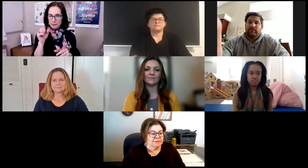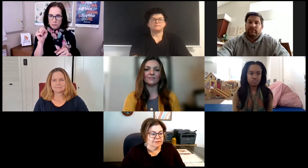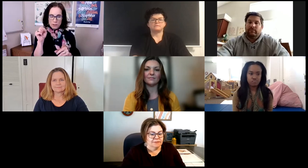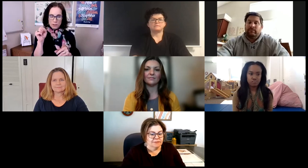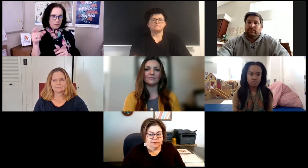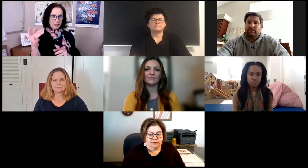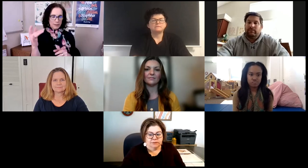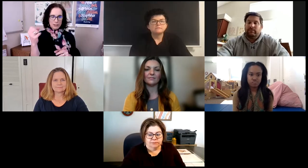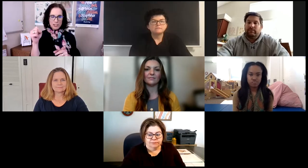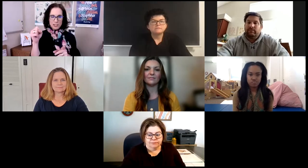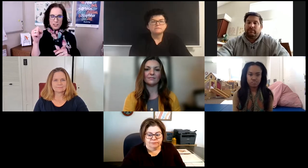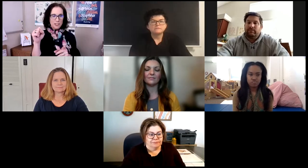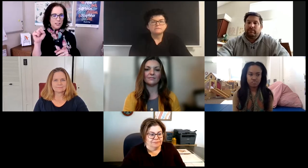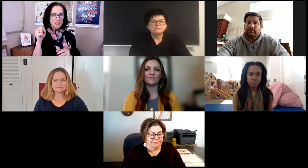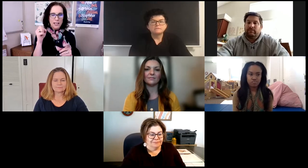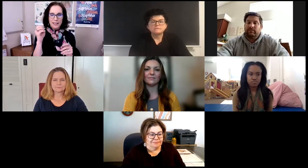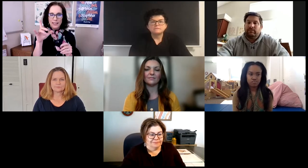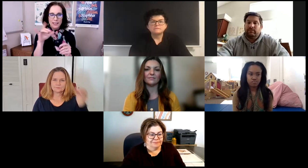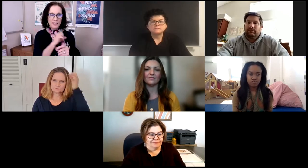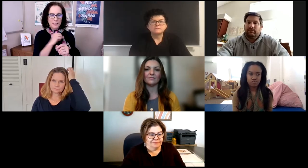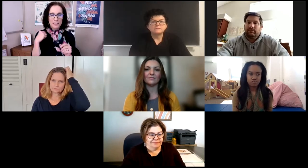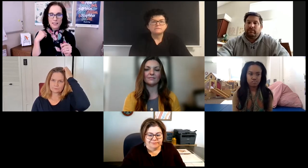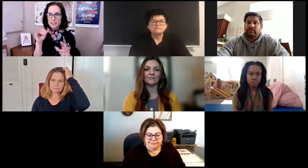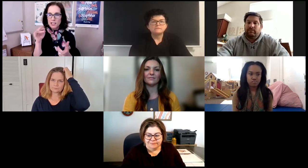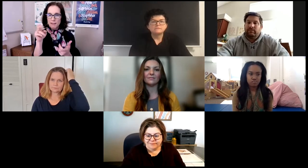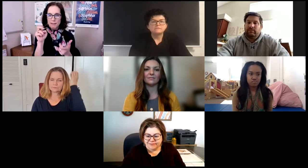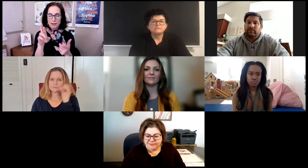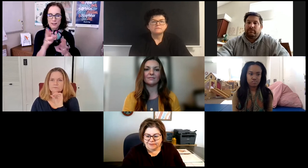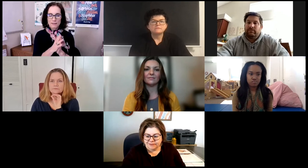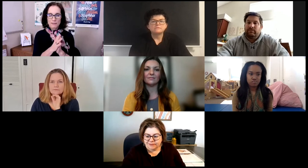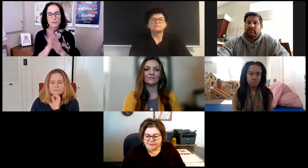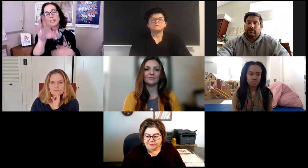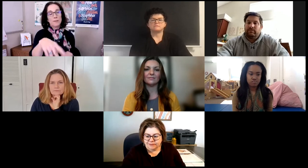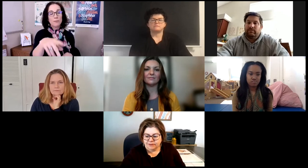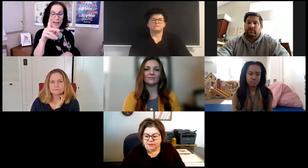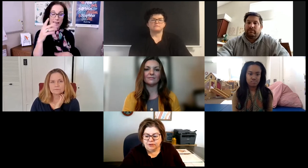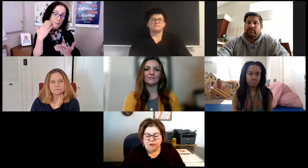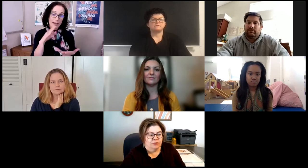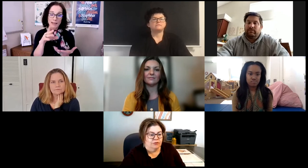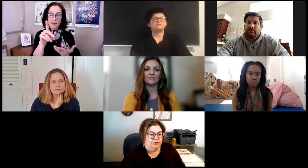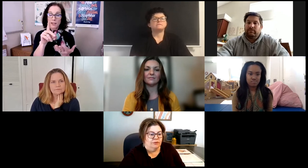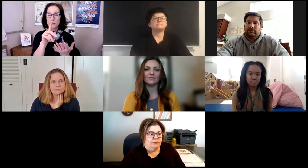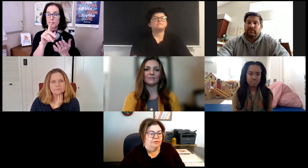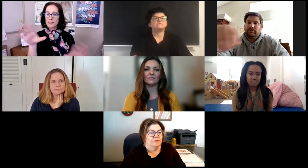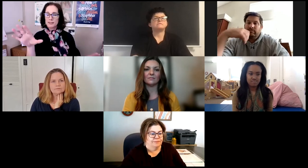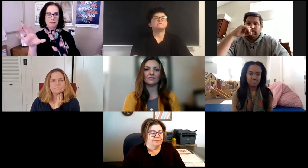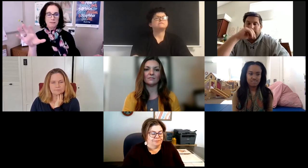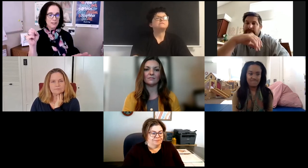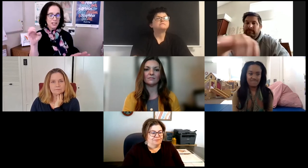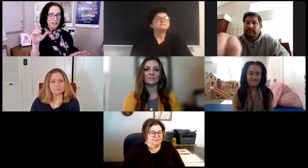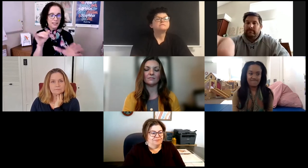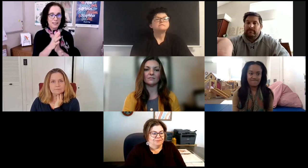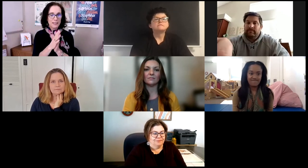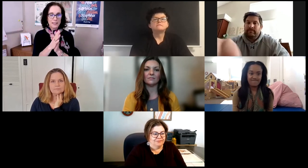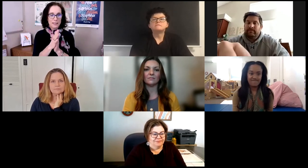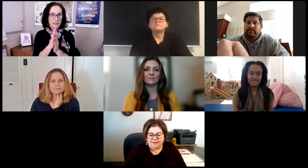And we're waiting for Shelley and Jennifer. Here, I don't know. Yeah,